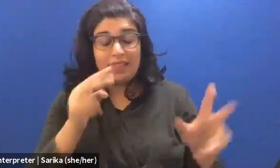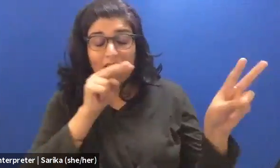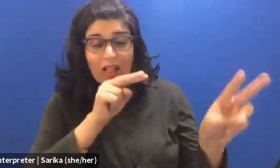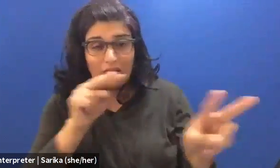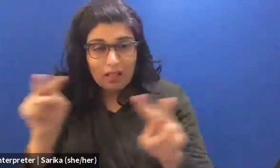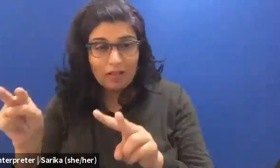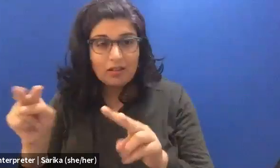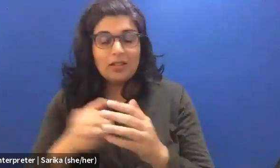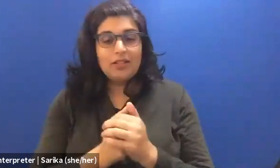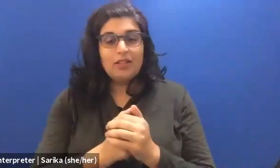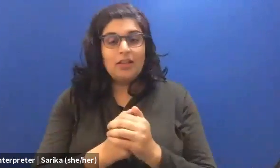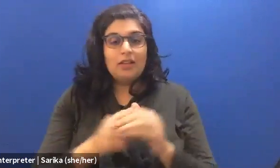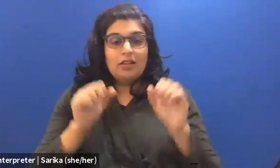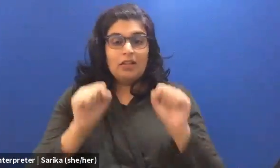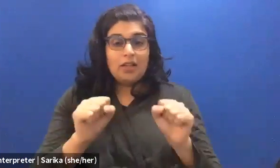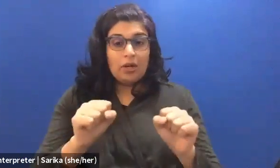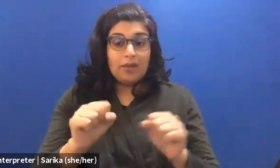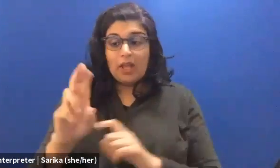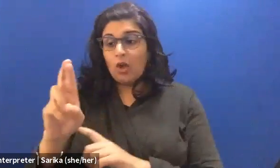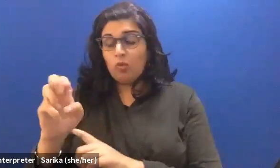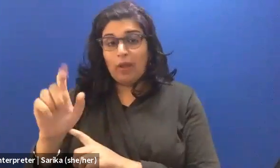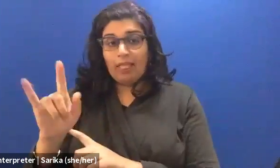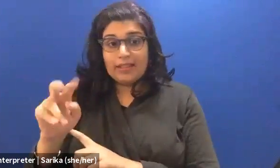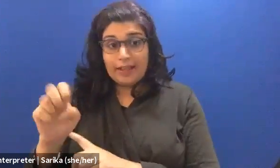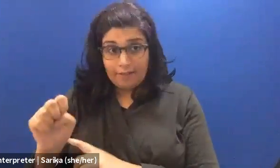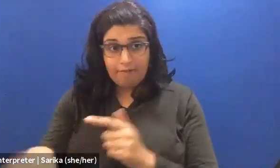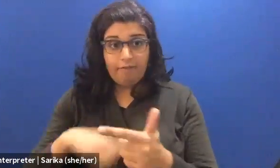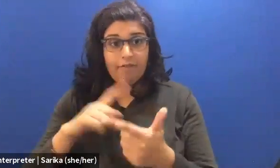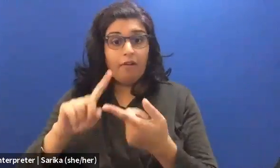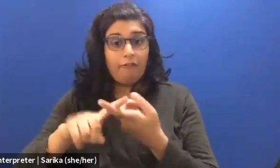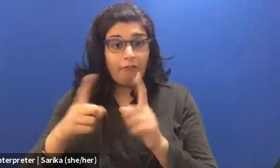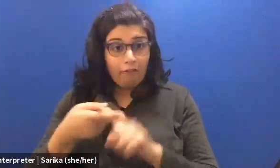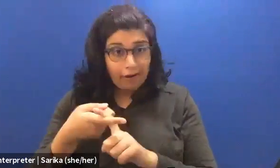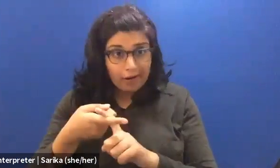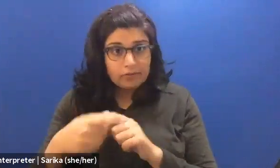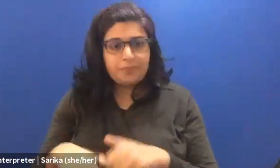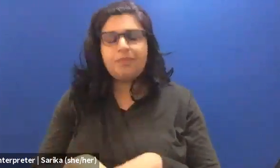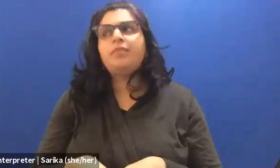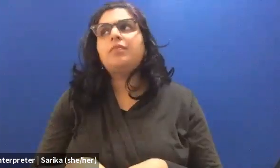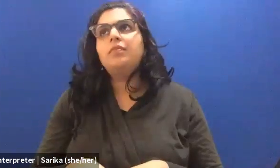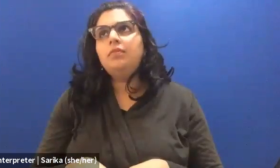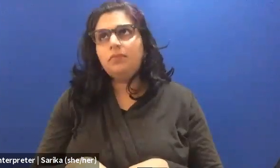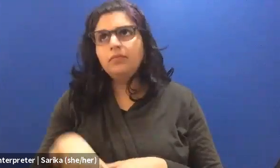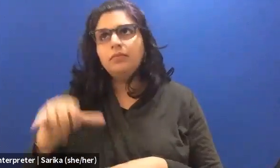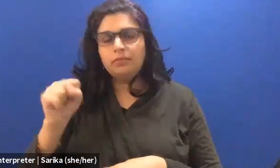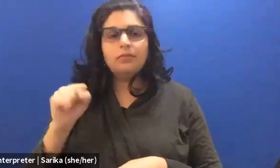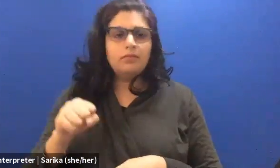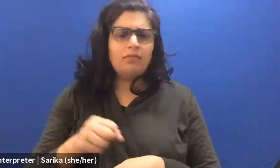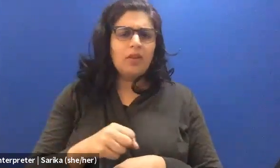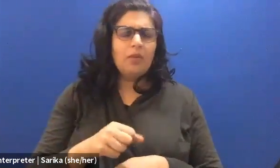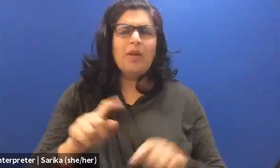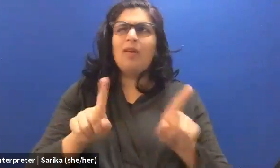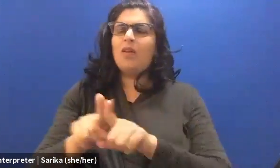it definitely could be a relative or a friend, but I also think of who is in